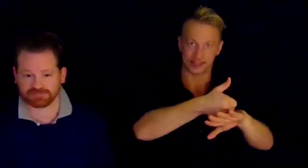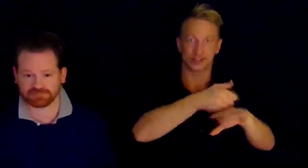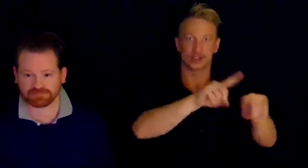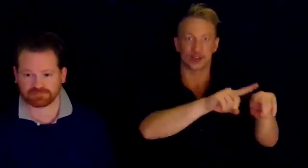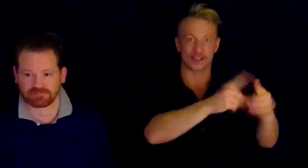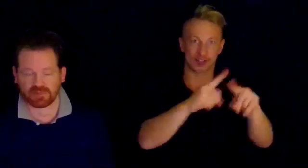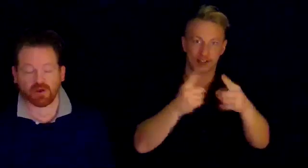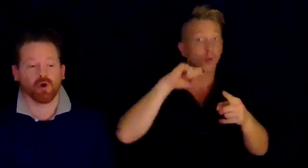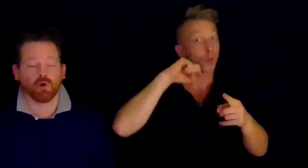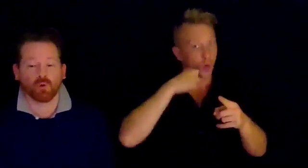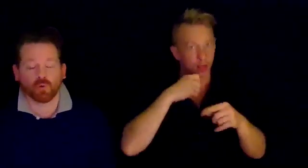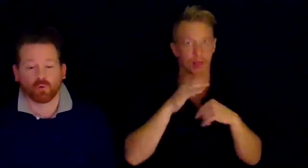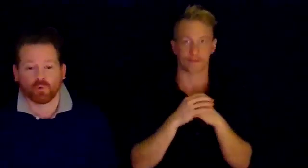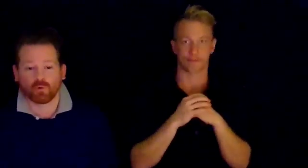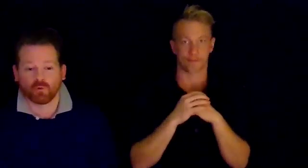Okay.